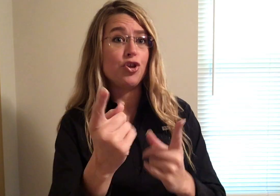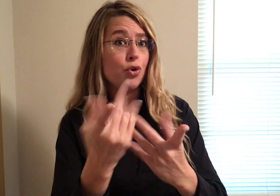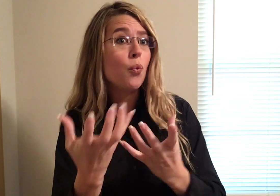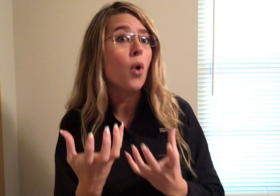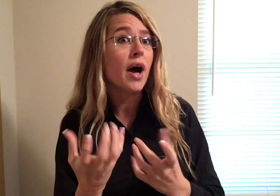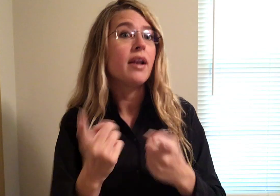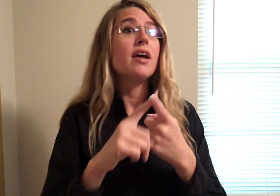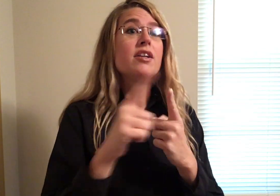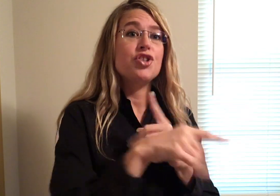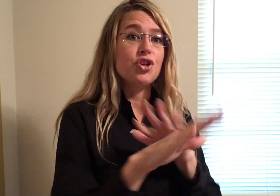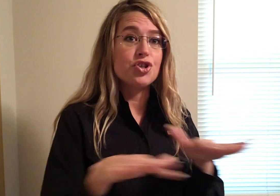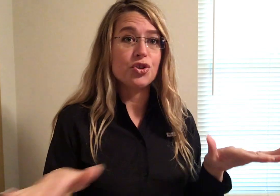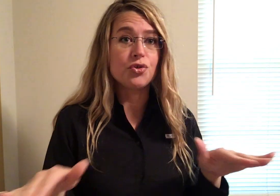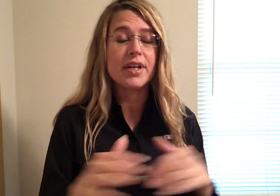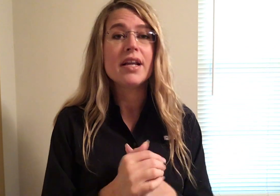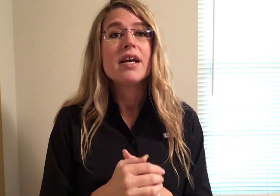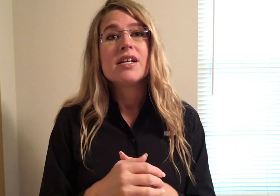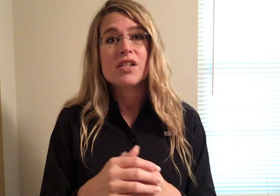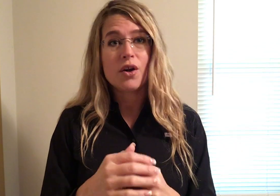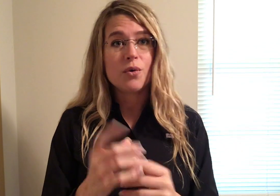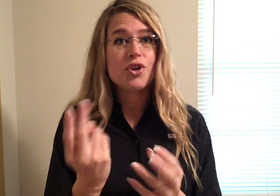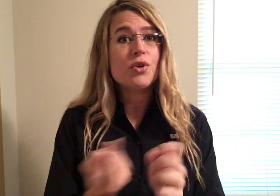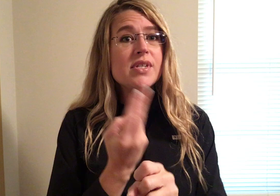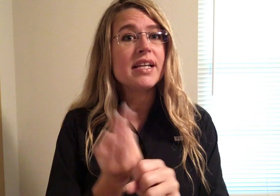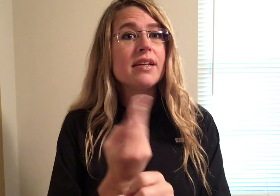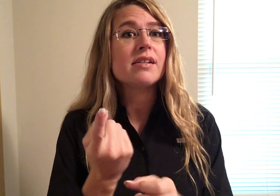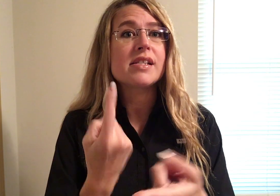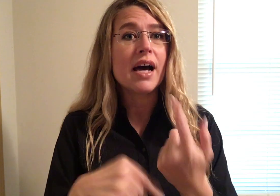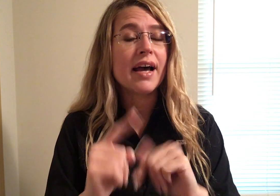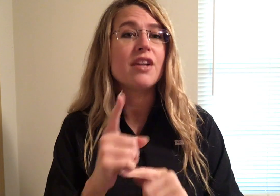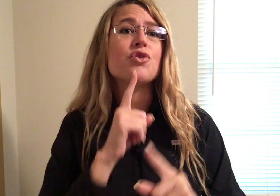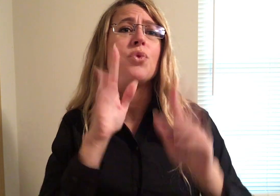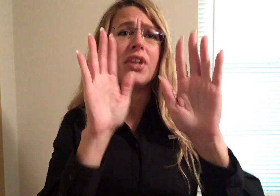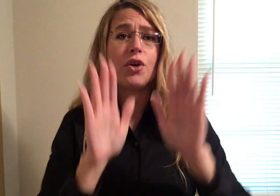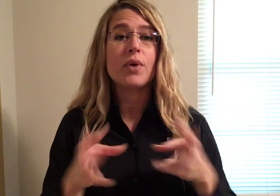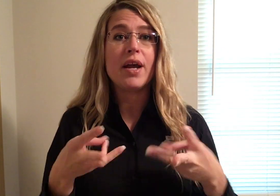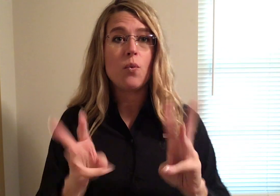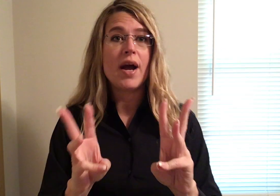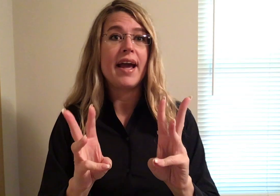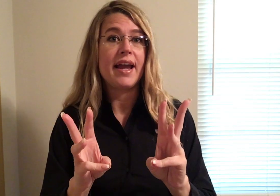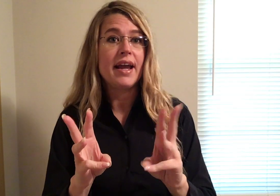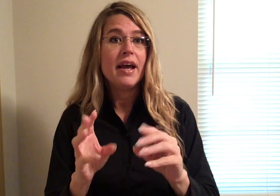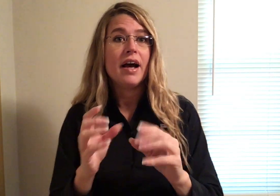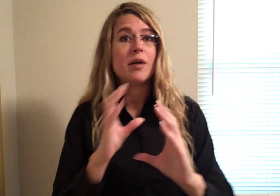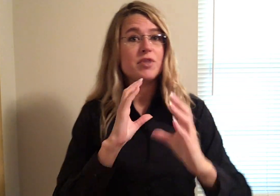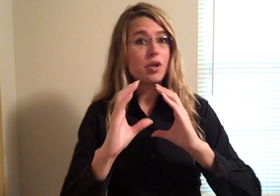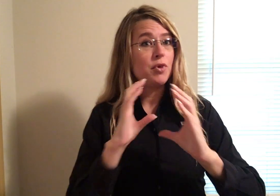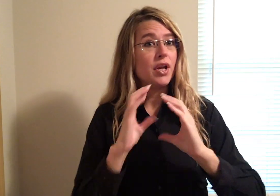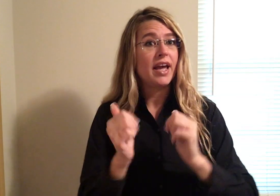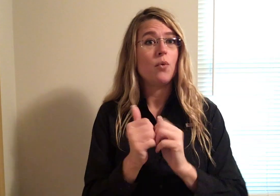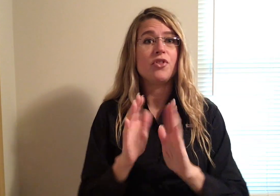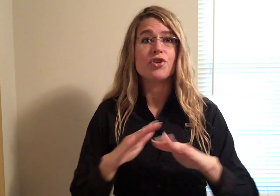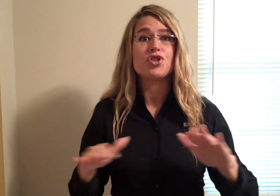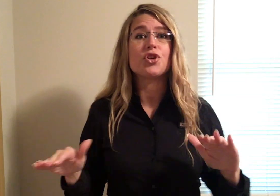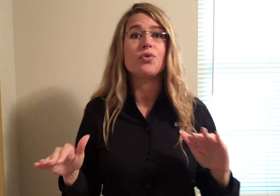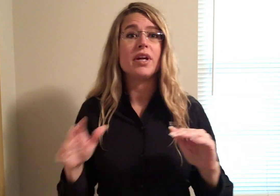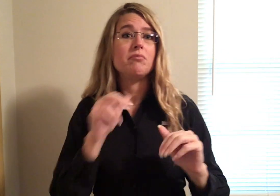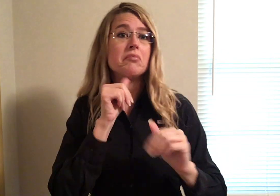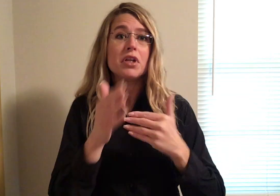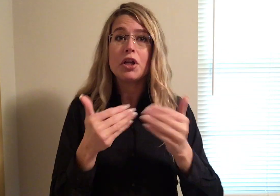you want to your children. So using sign is a really great way to communicate with your children no